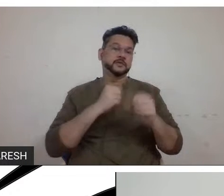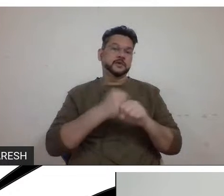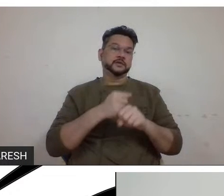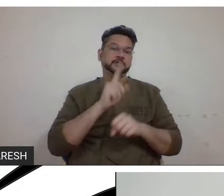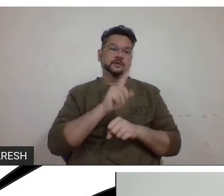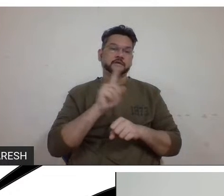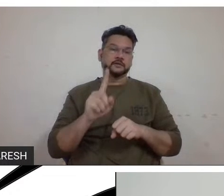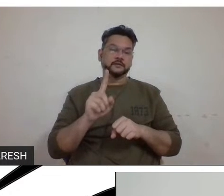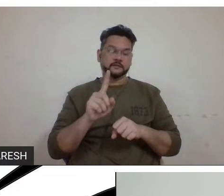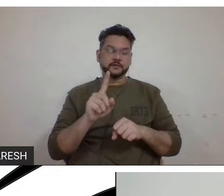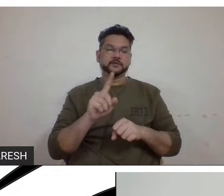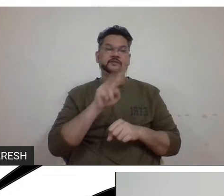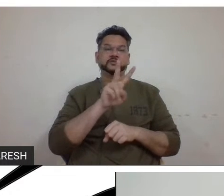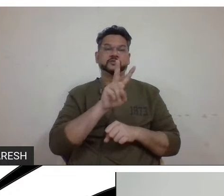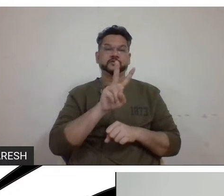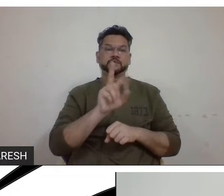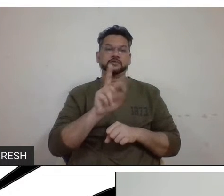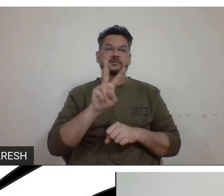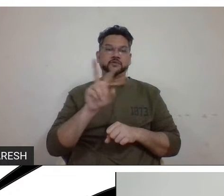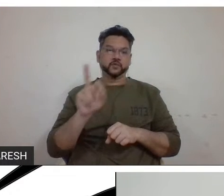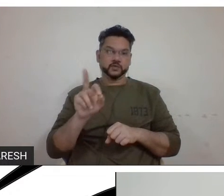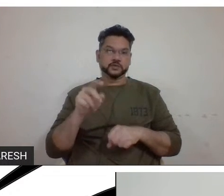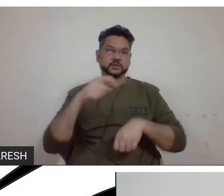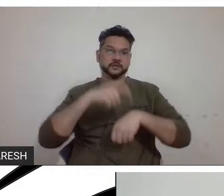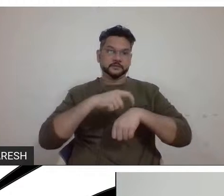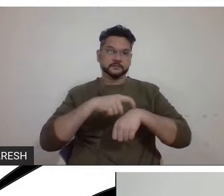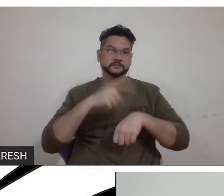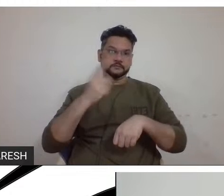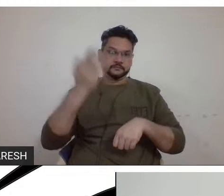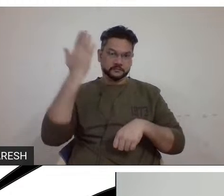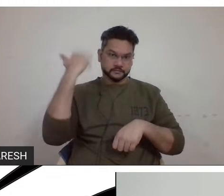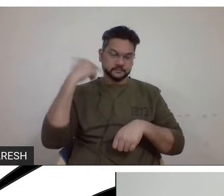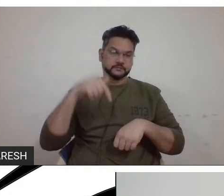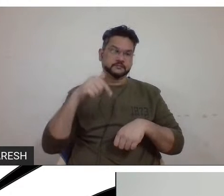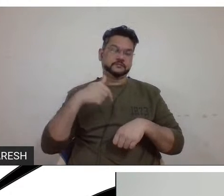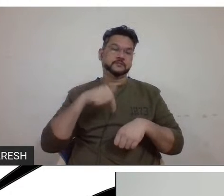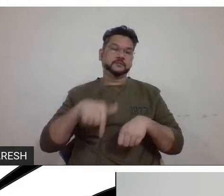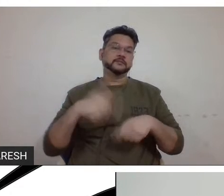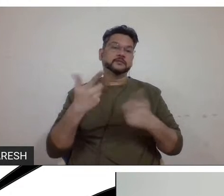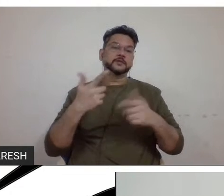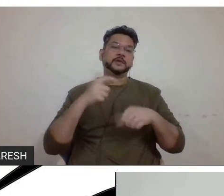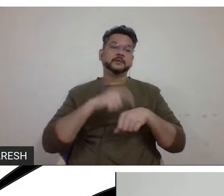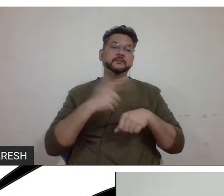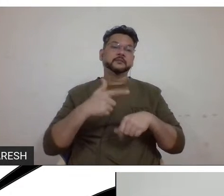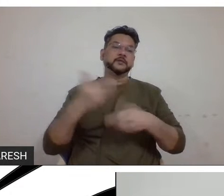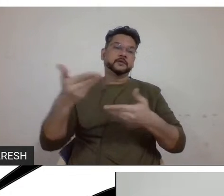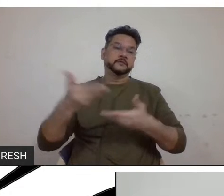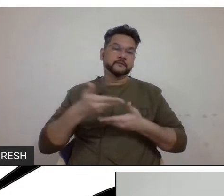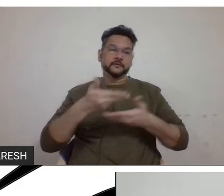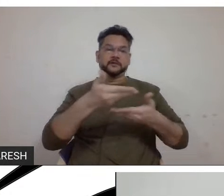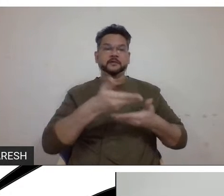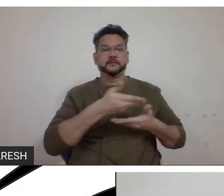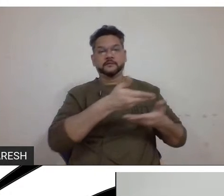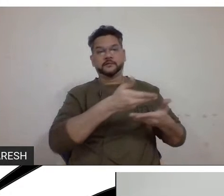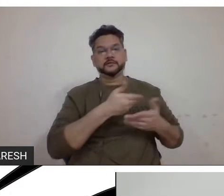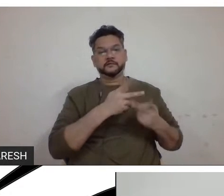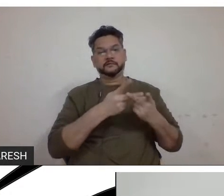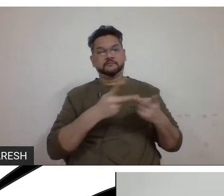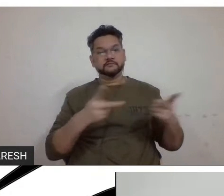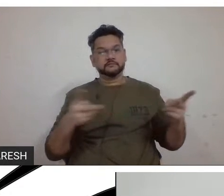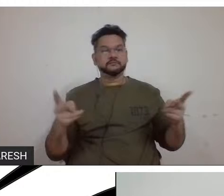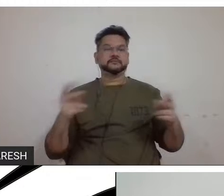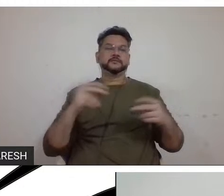2020, in which we have invited various students, teachers, and stakeholders from